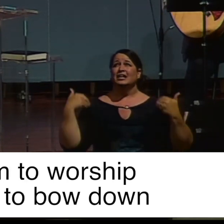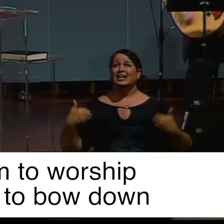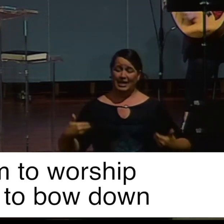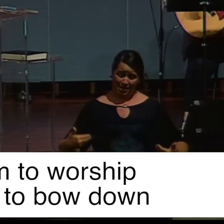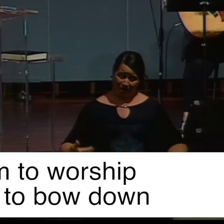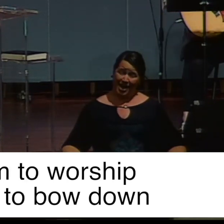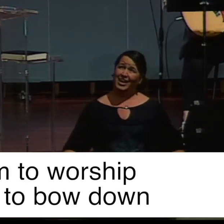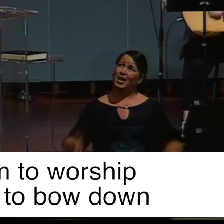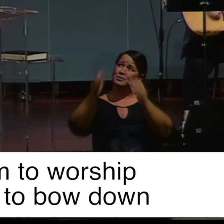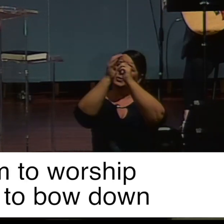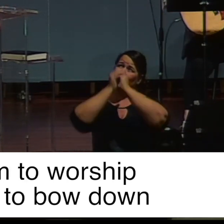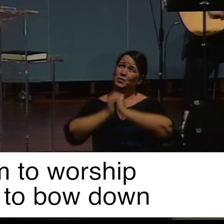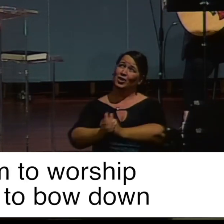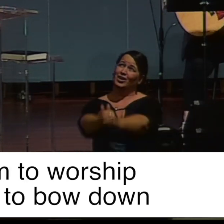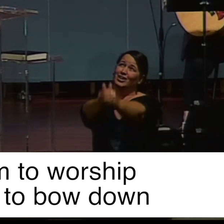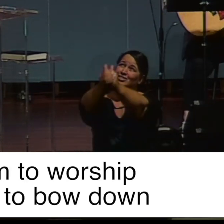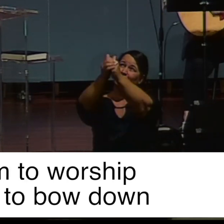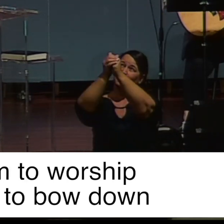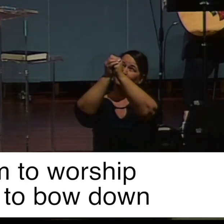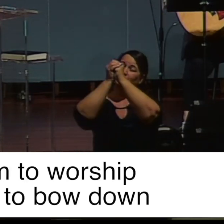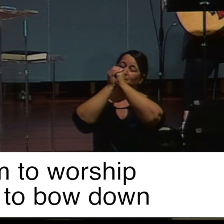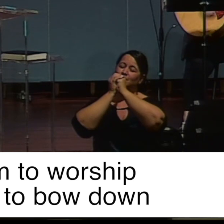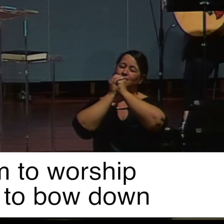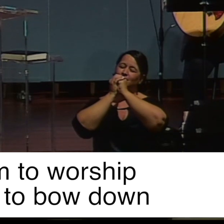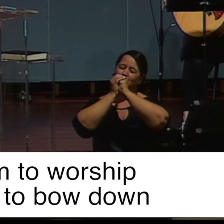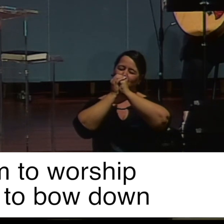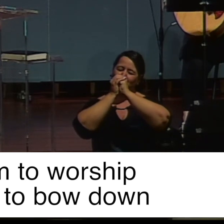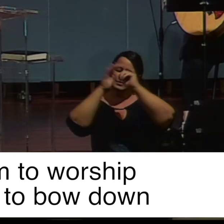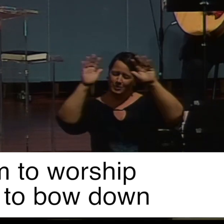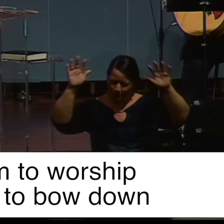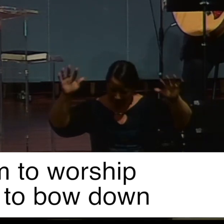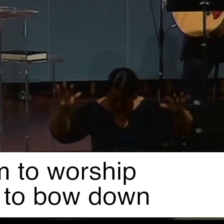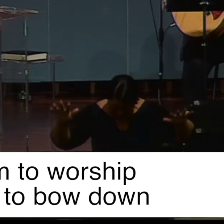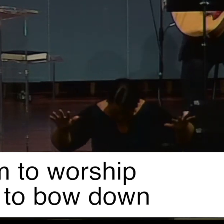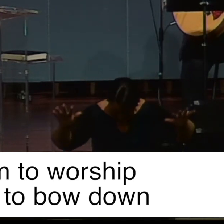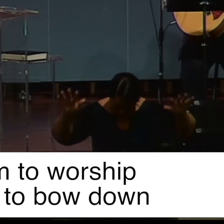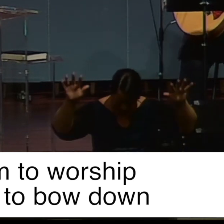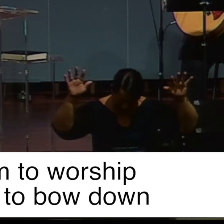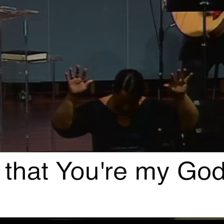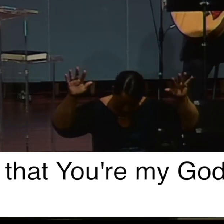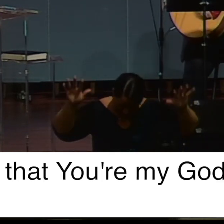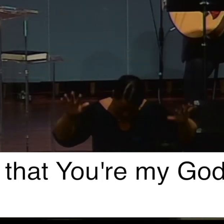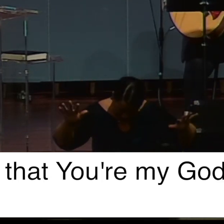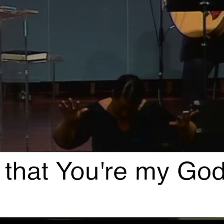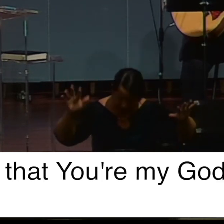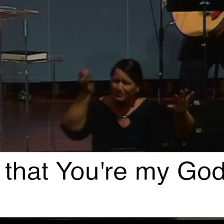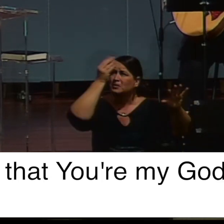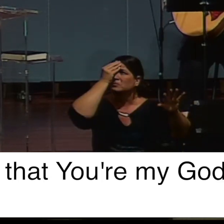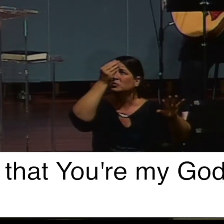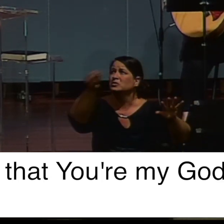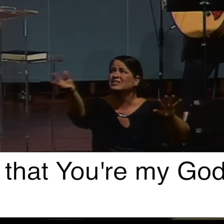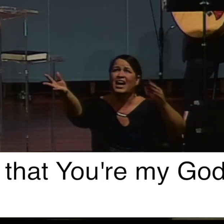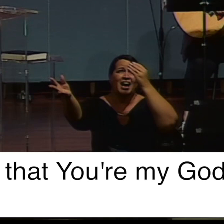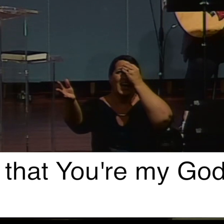Here I am to worship, here I am to bow down, here I